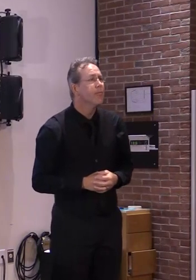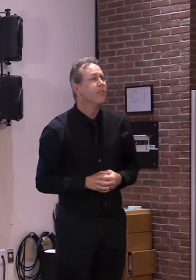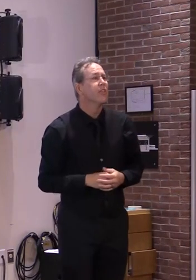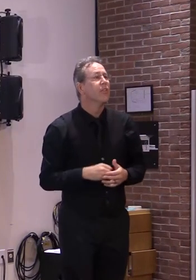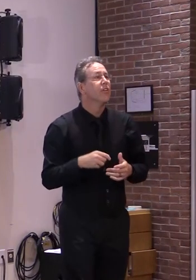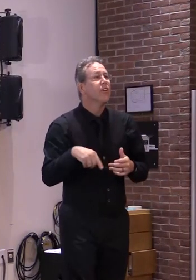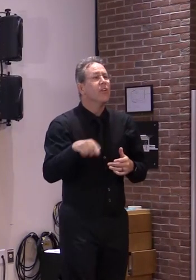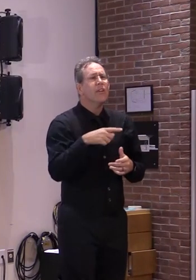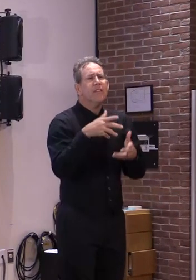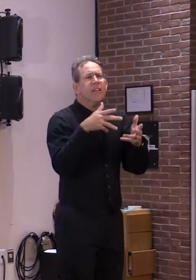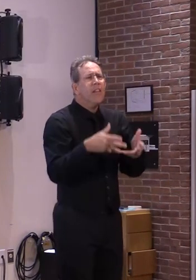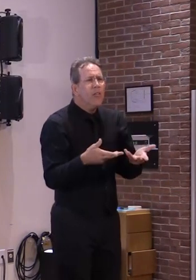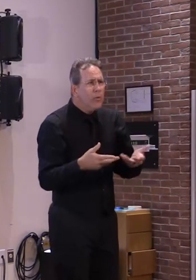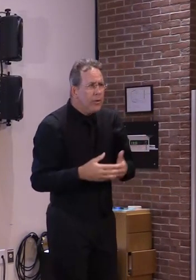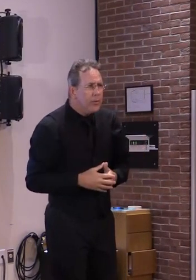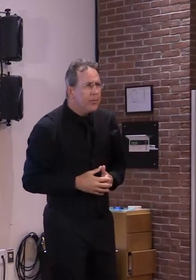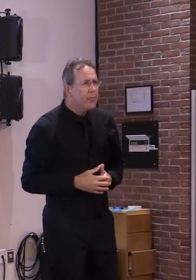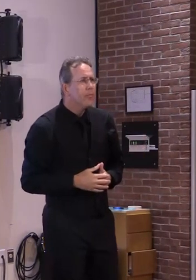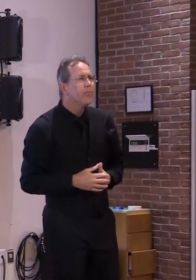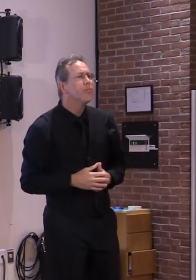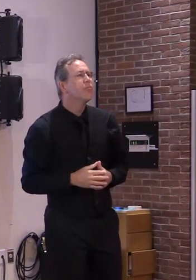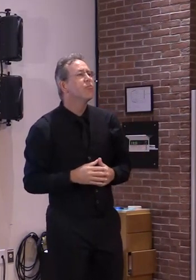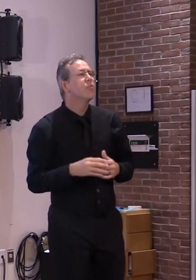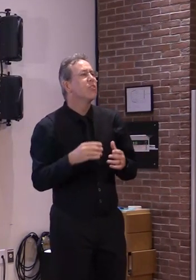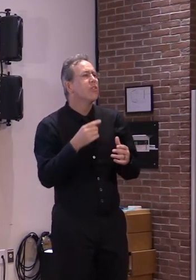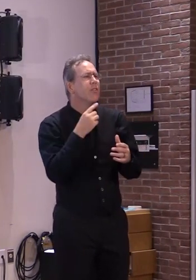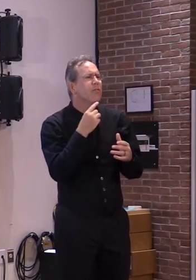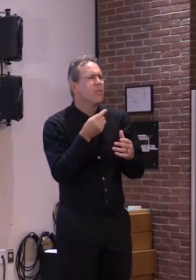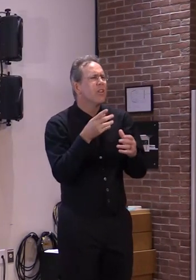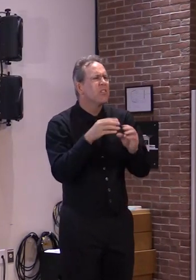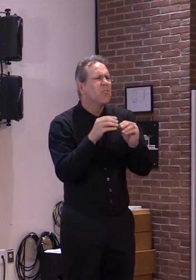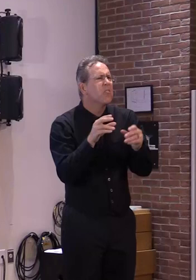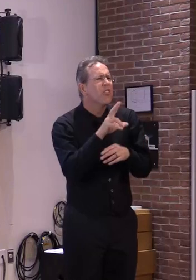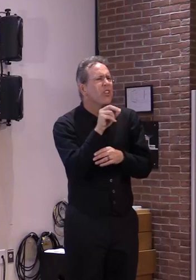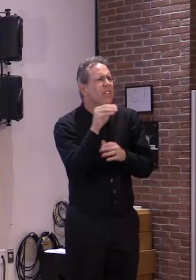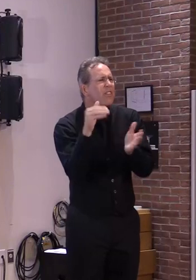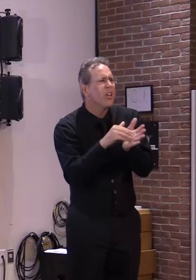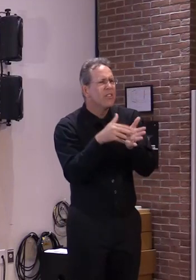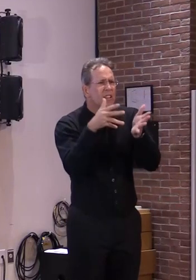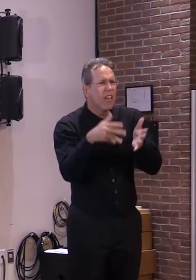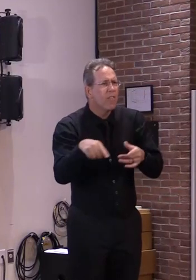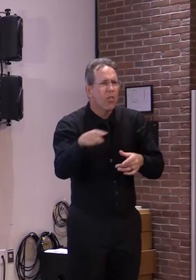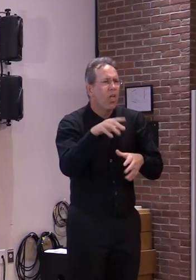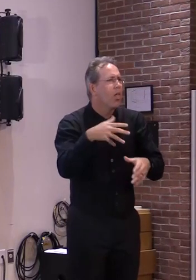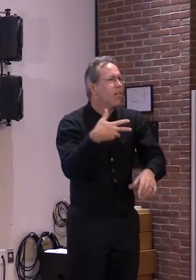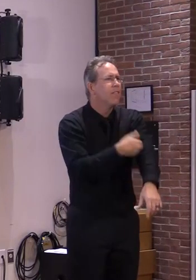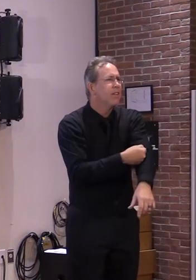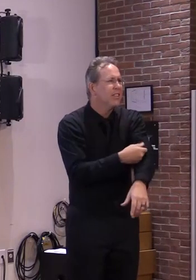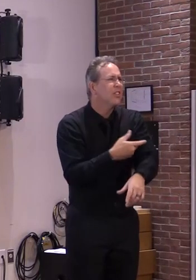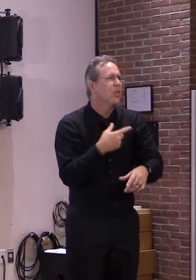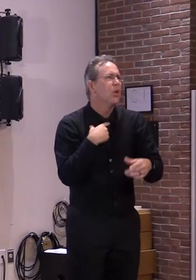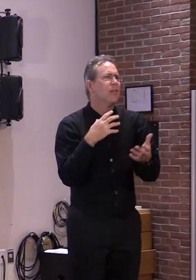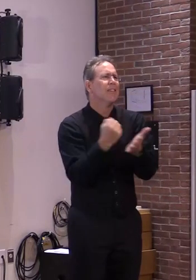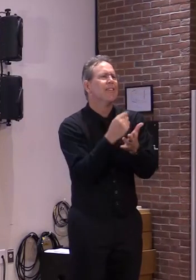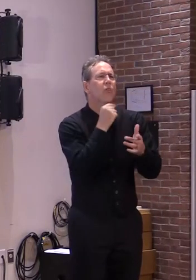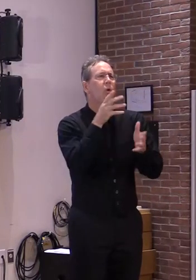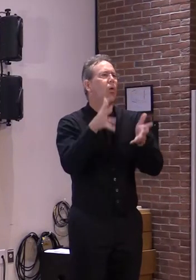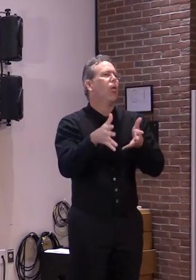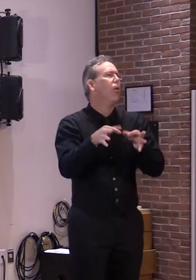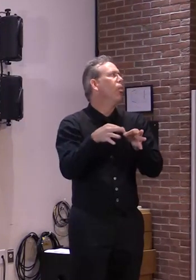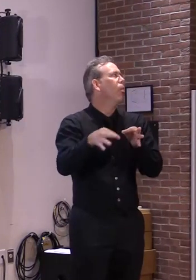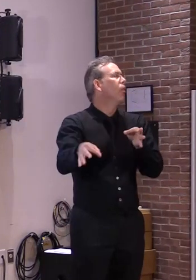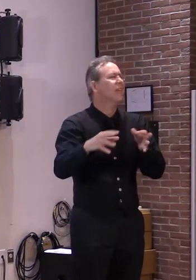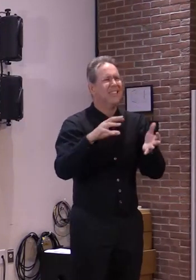their process. Because, as the governor said, when you're fully vaccinated, you can be assured that the Delta